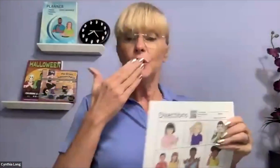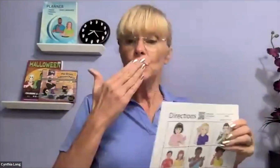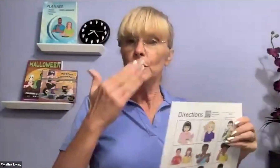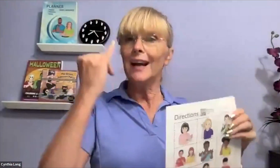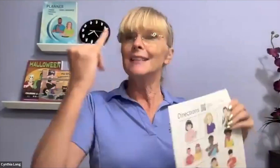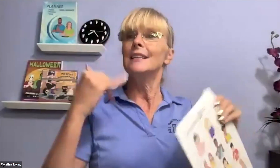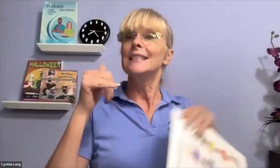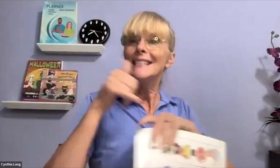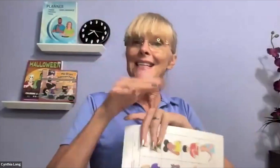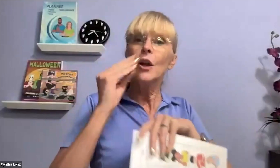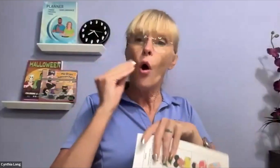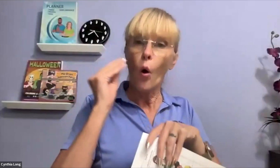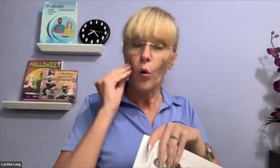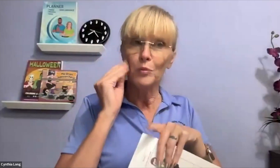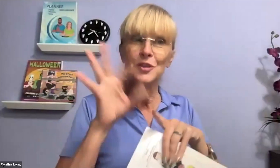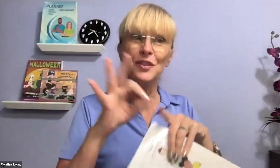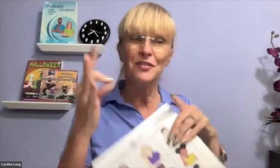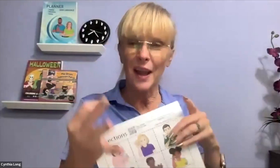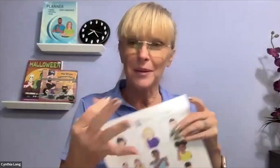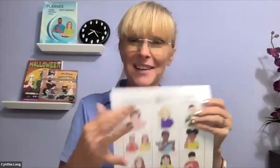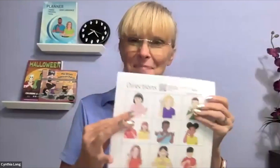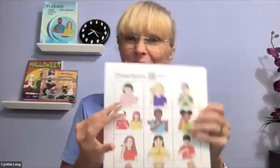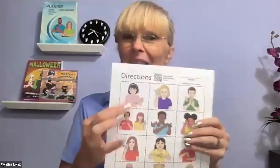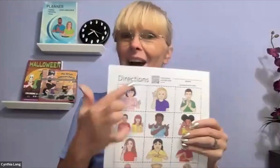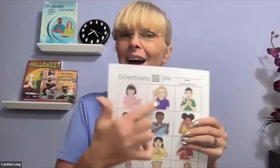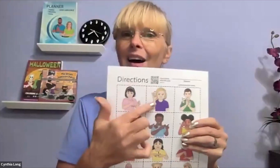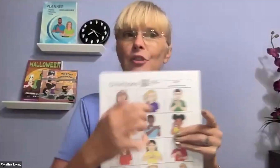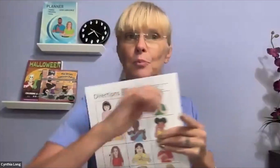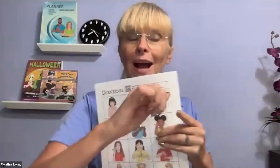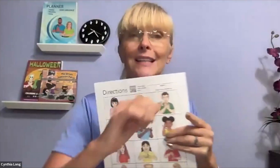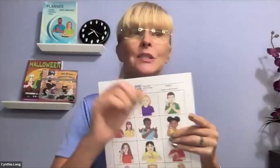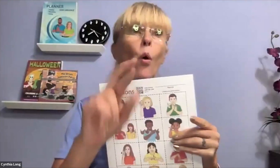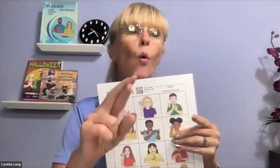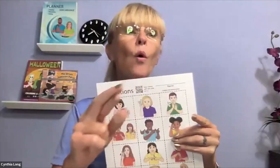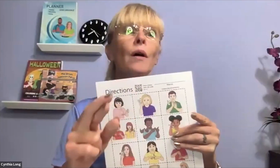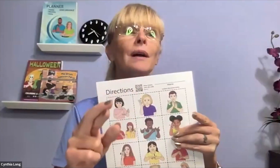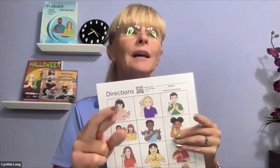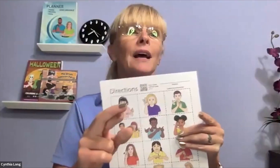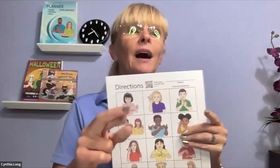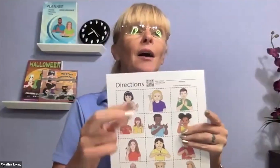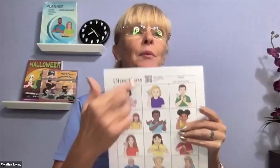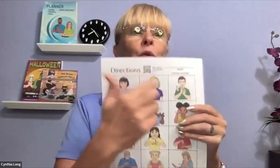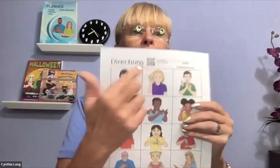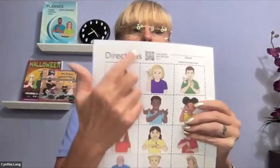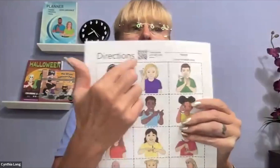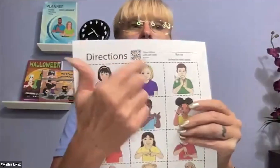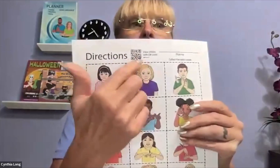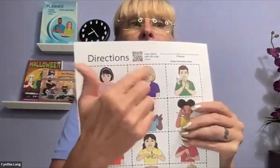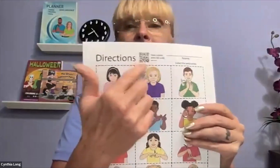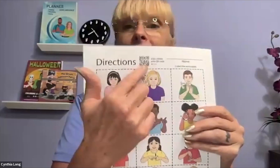are a good idea to send home to the family to practice, or you can have